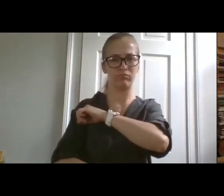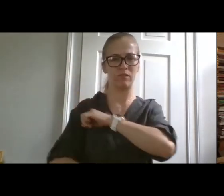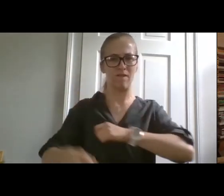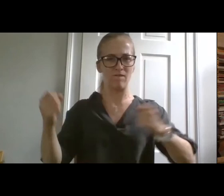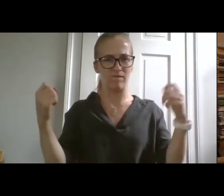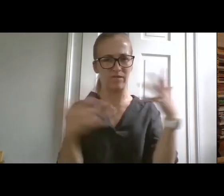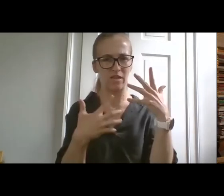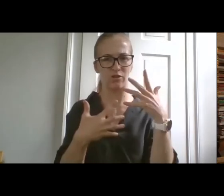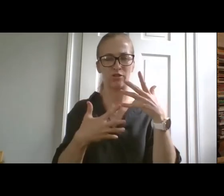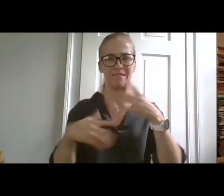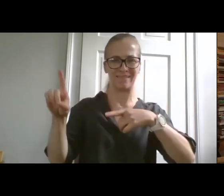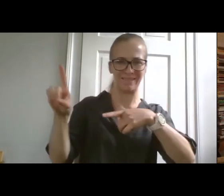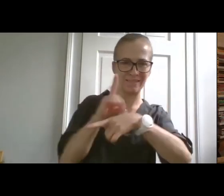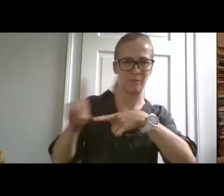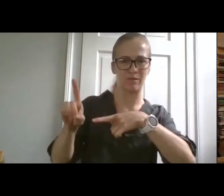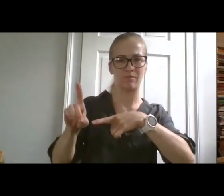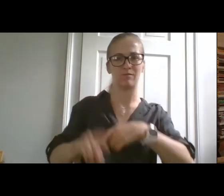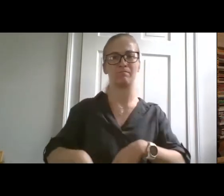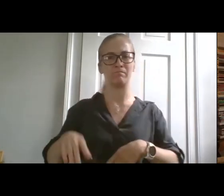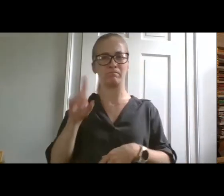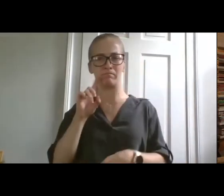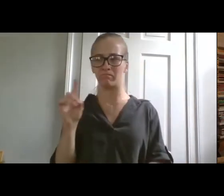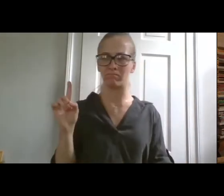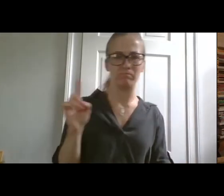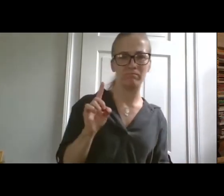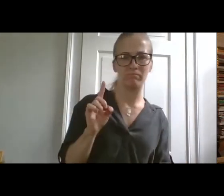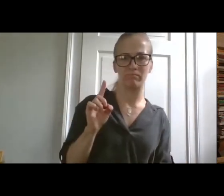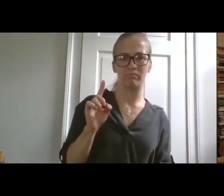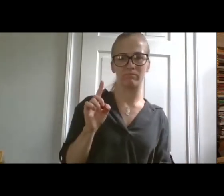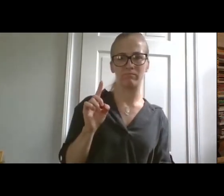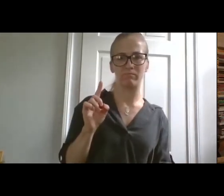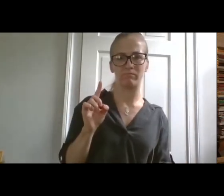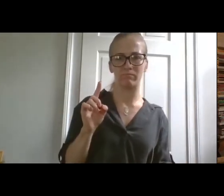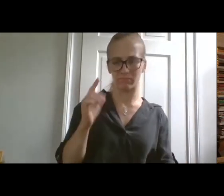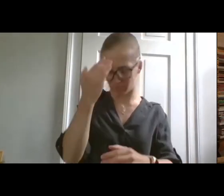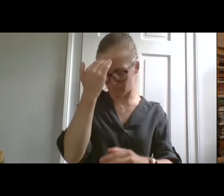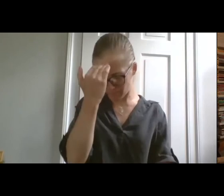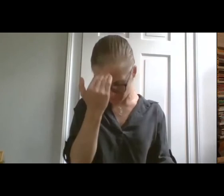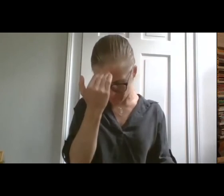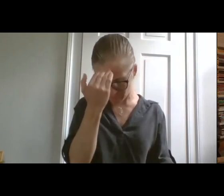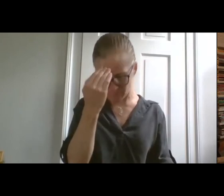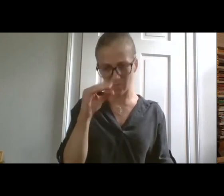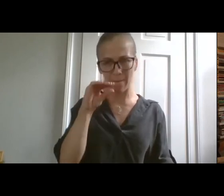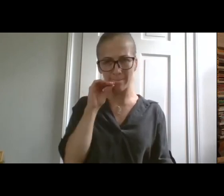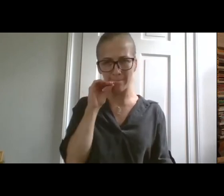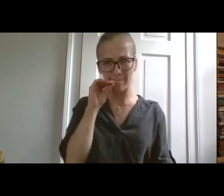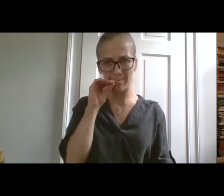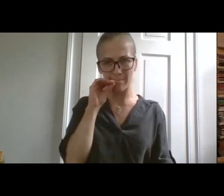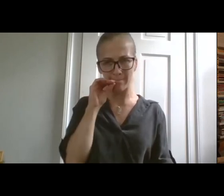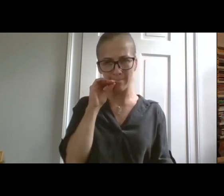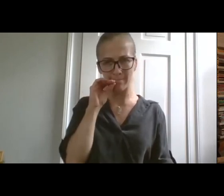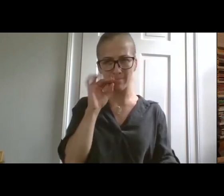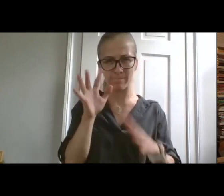of discipline. He leans into the back of the chair in front of him, head down, lips pressed into his